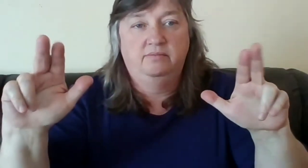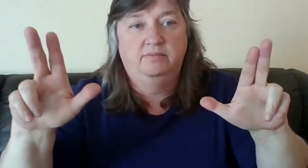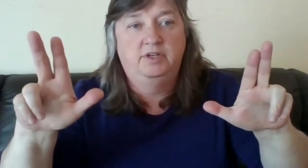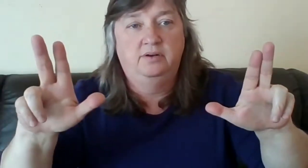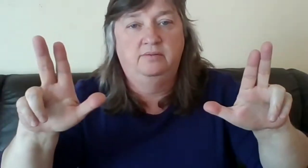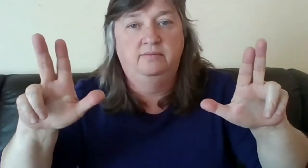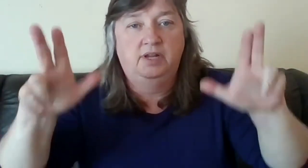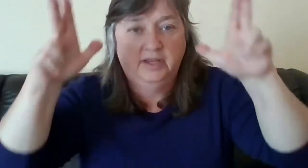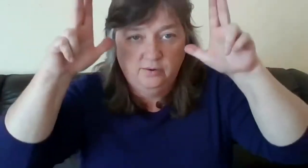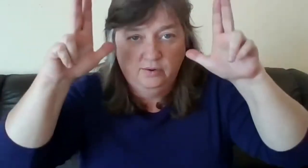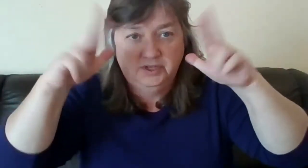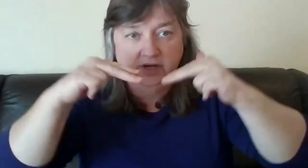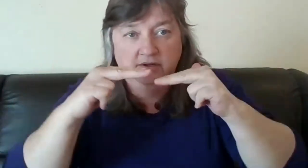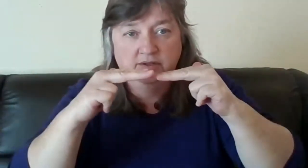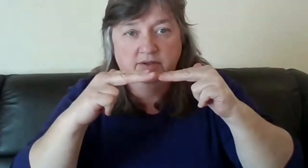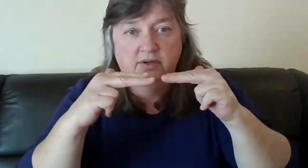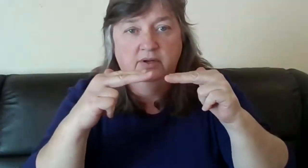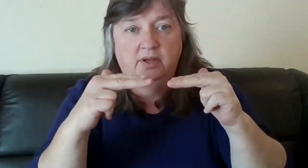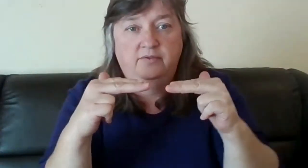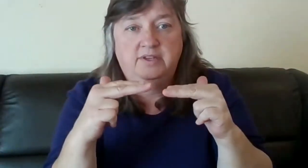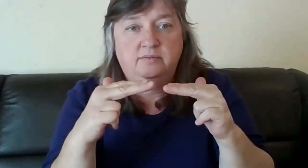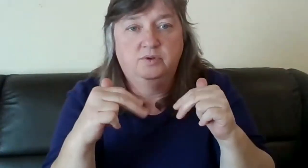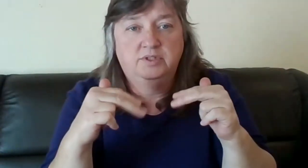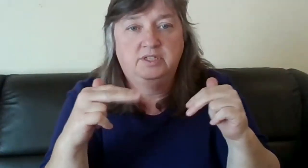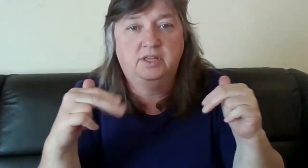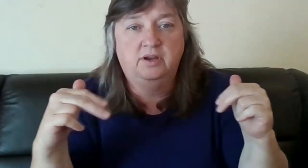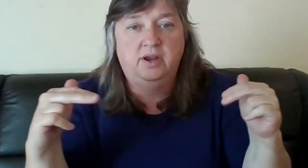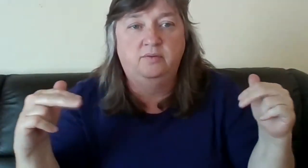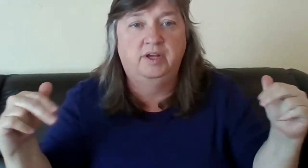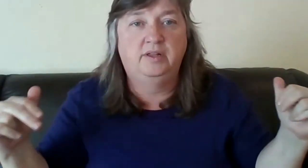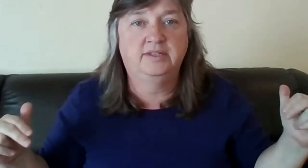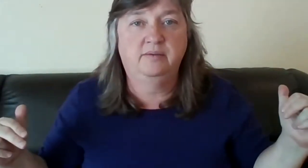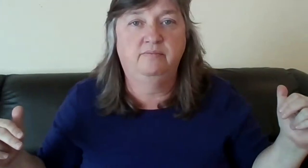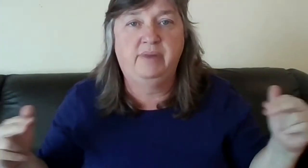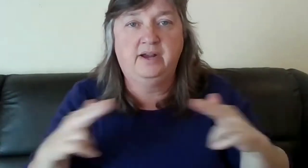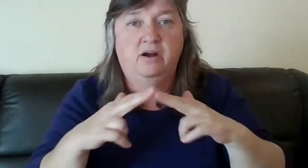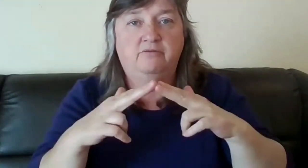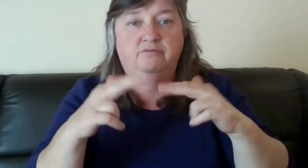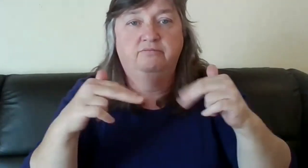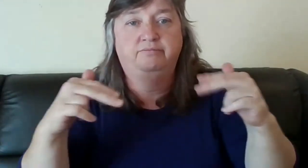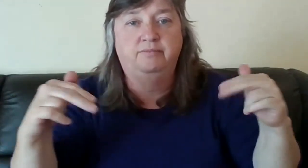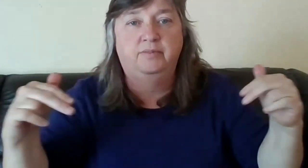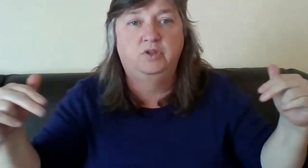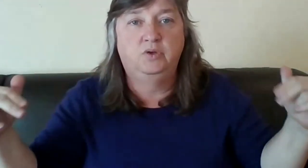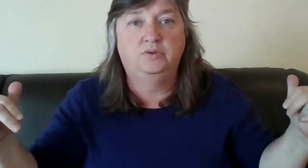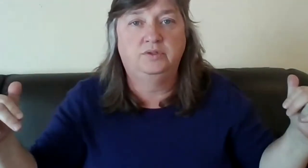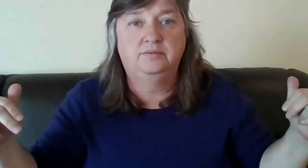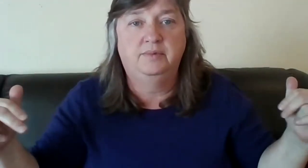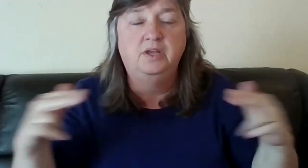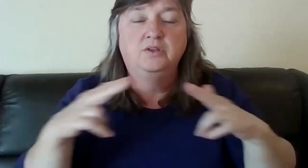you know, kind of like your horse ears. Face them towards each other and wiggle as they back off. Noodles. So you